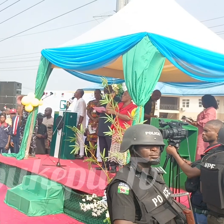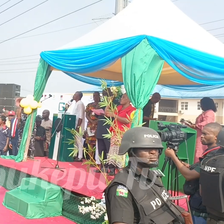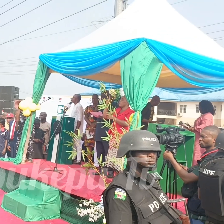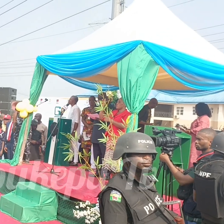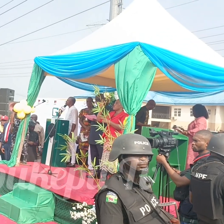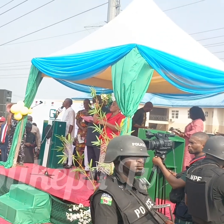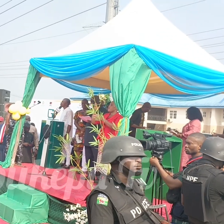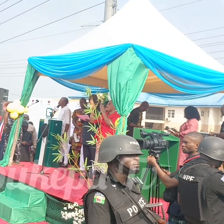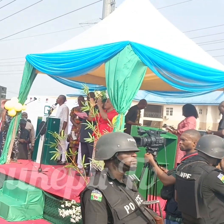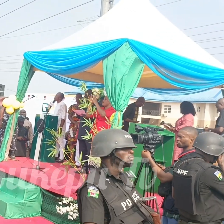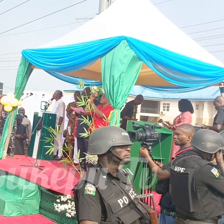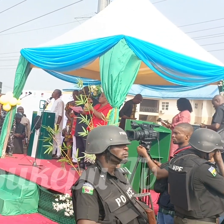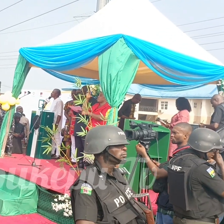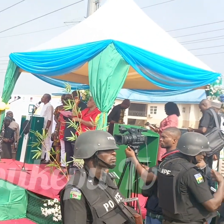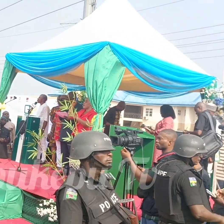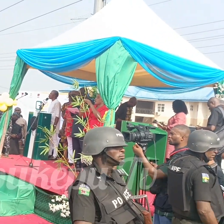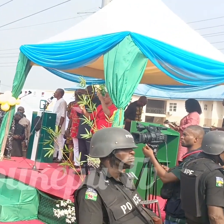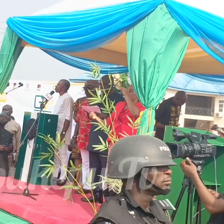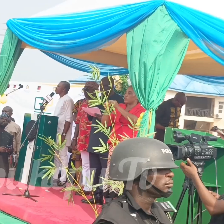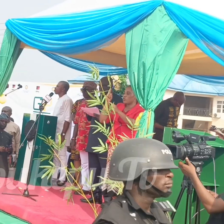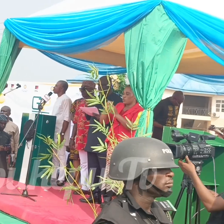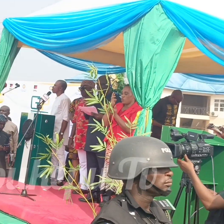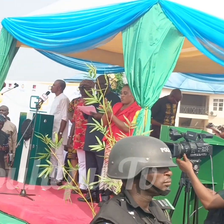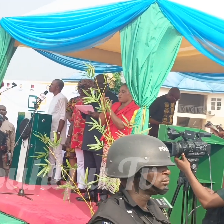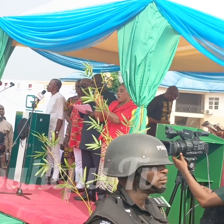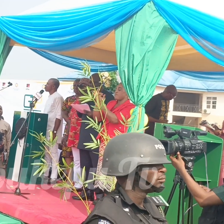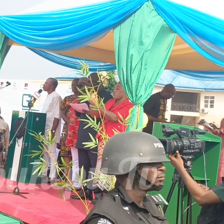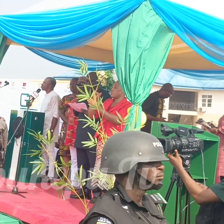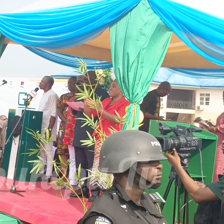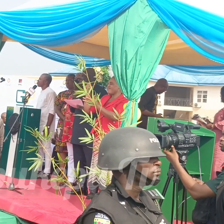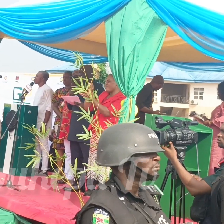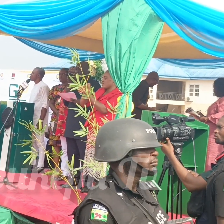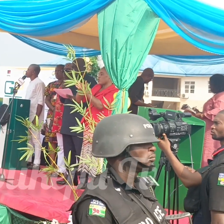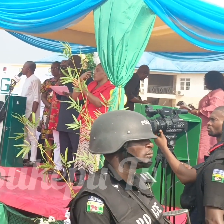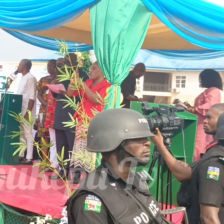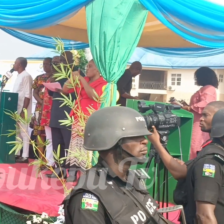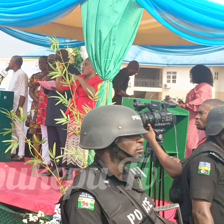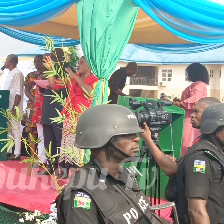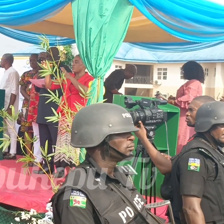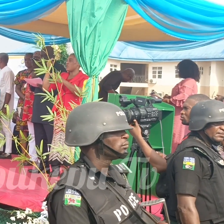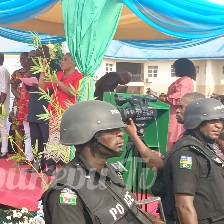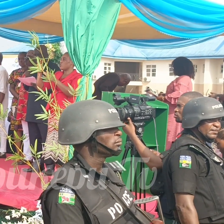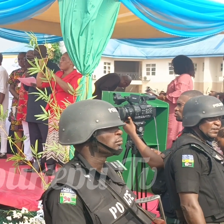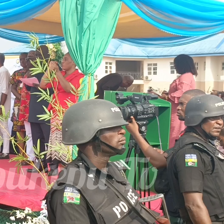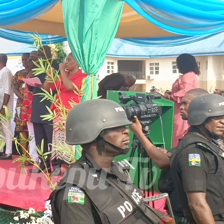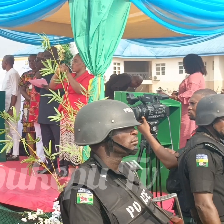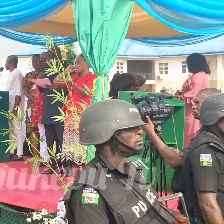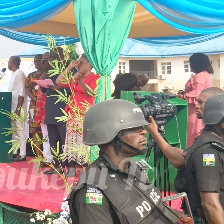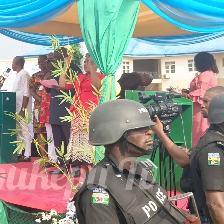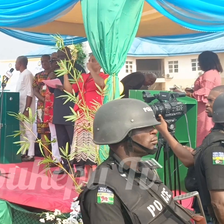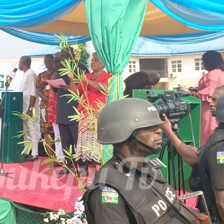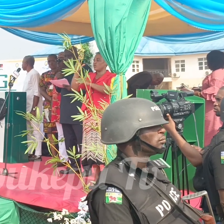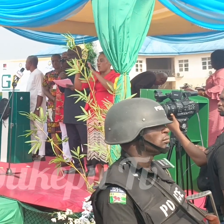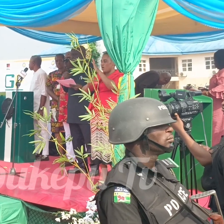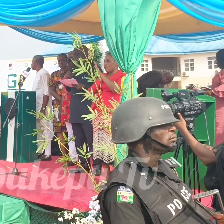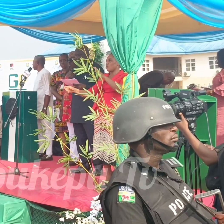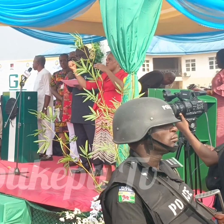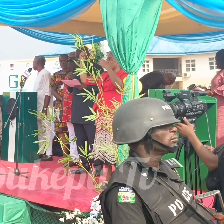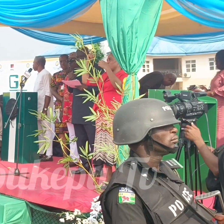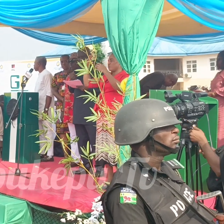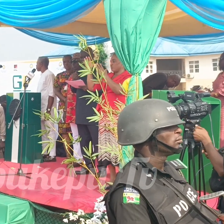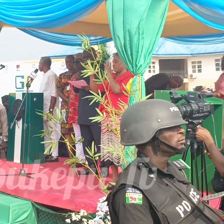lines in Abia, in addition to rehabilitating thousands of kilometers of sub-transmission and low-voltage